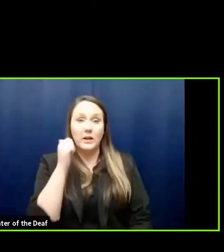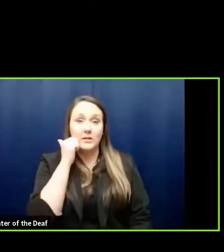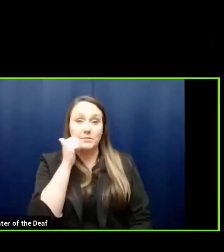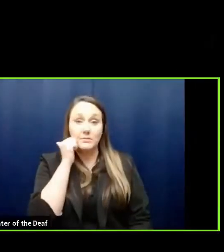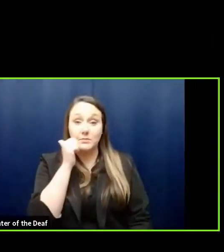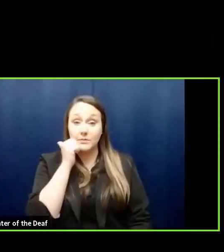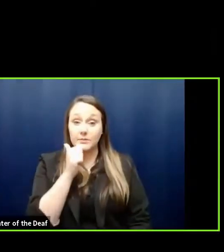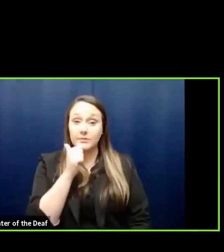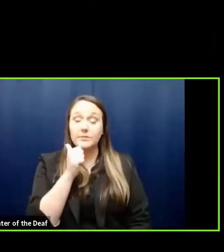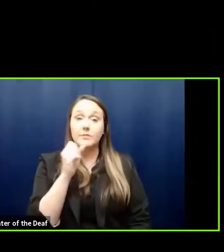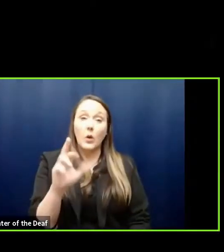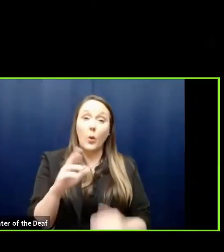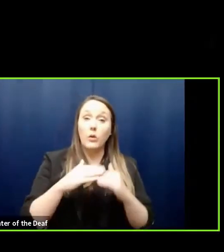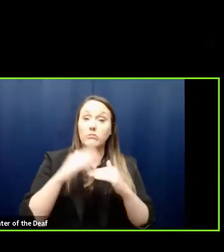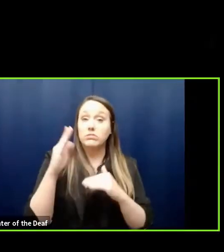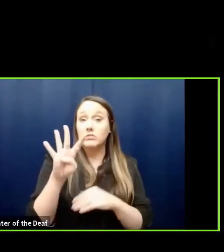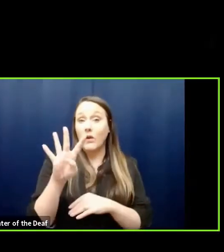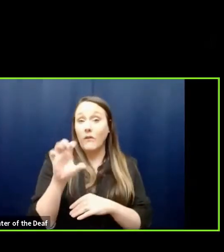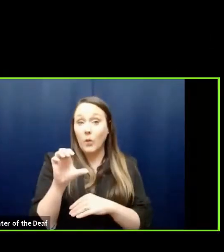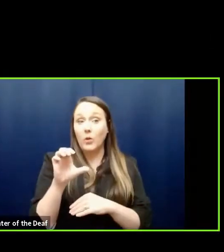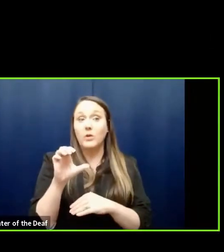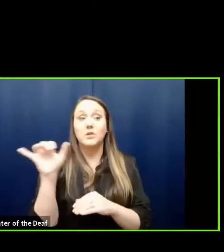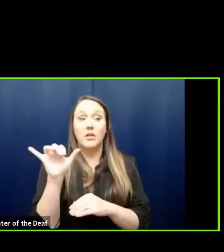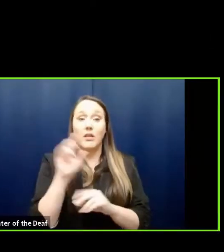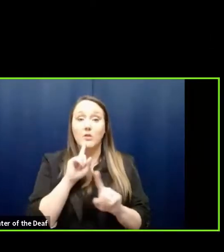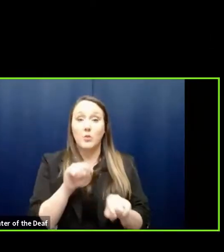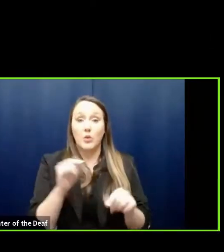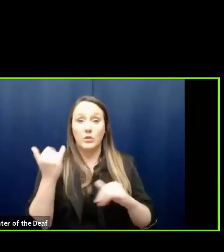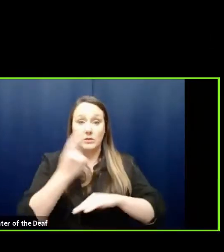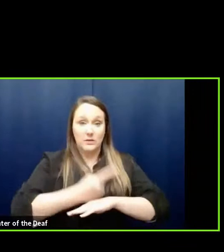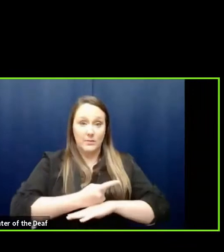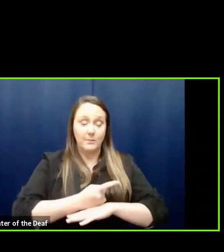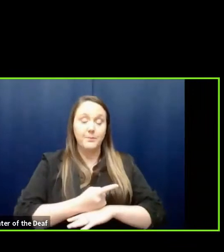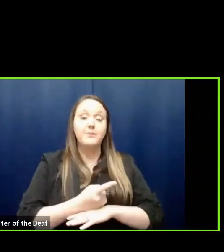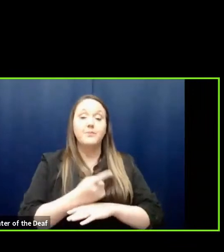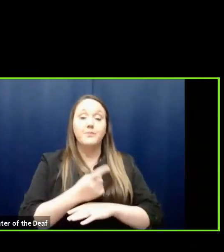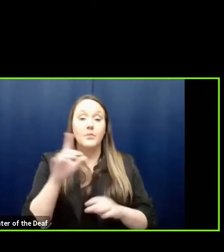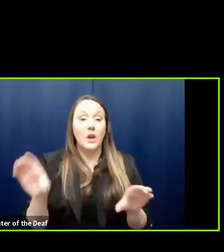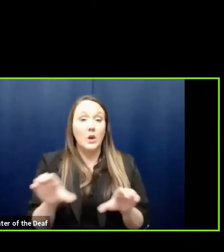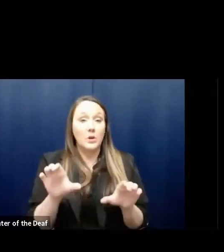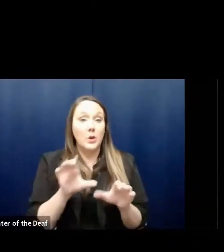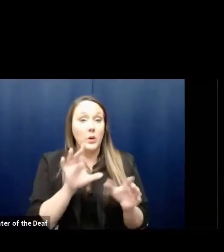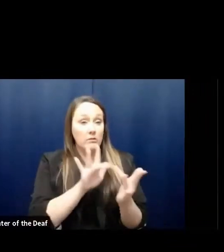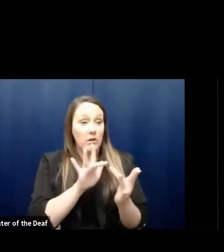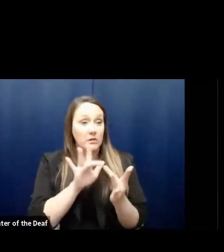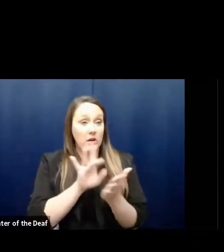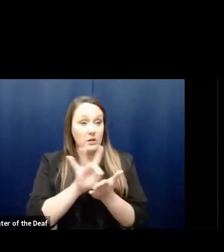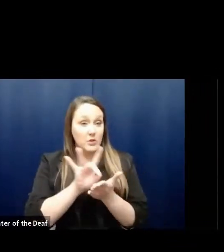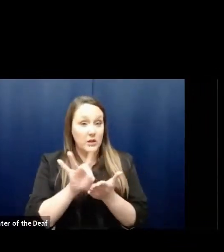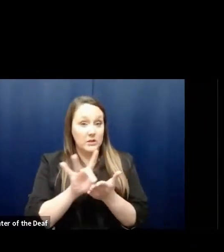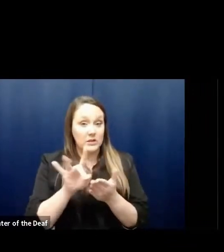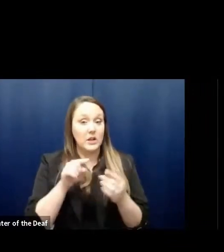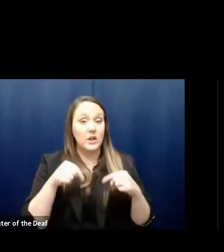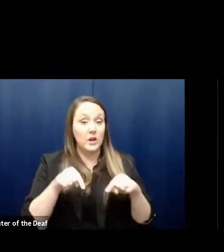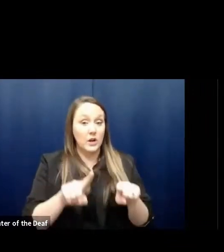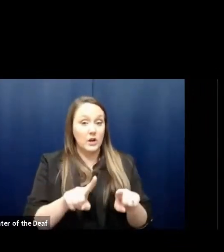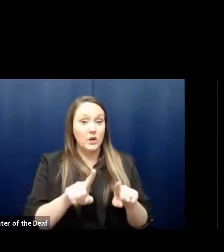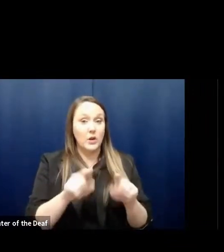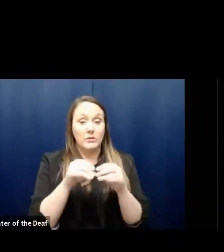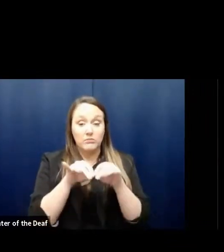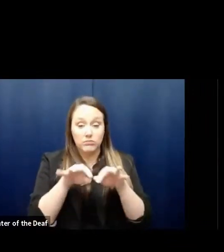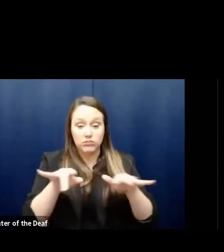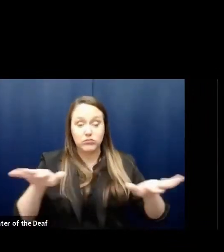day, or more than 400 like we are reporting today. Performing contact tracing during widespread community